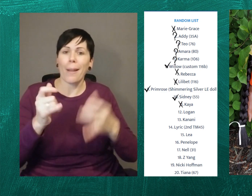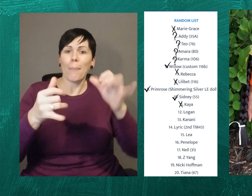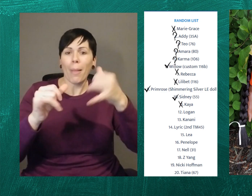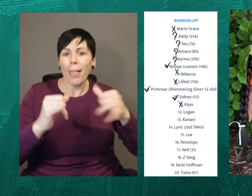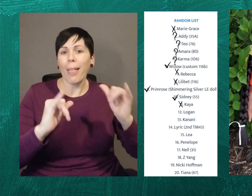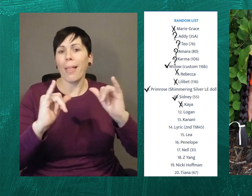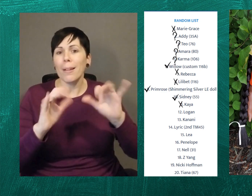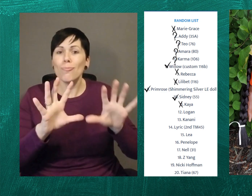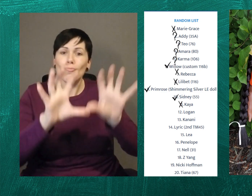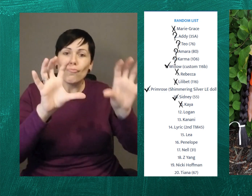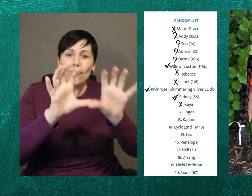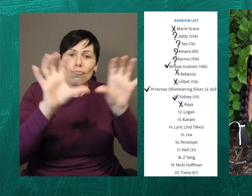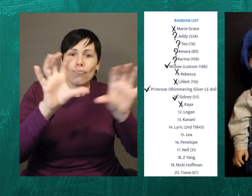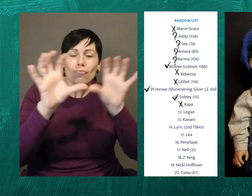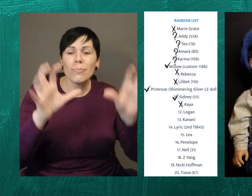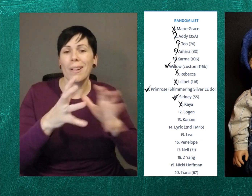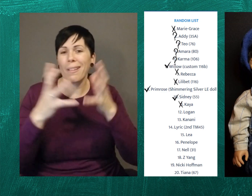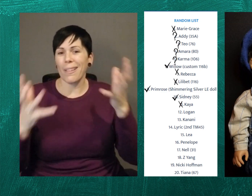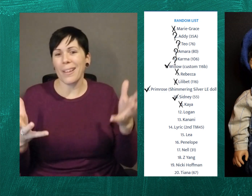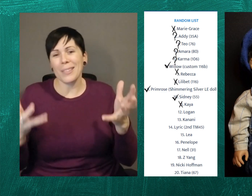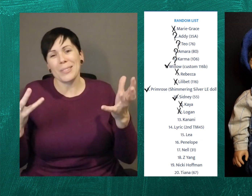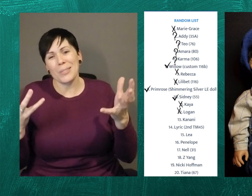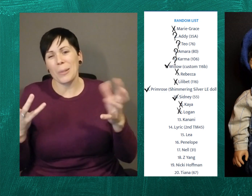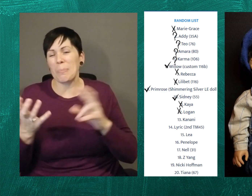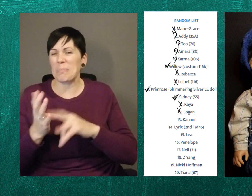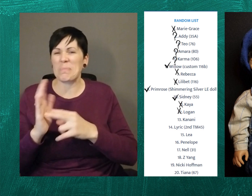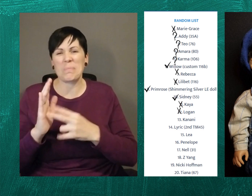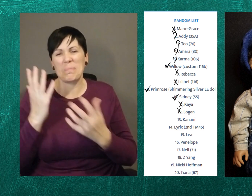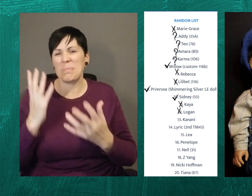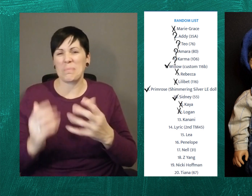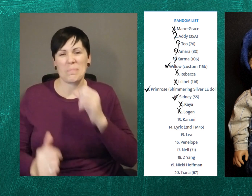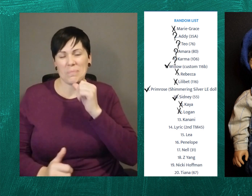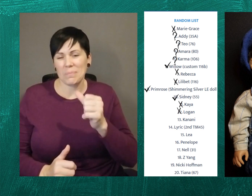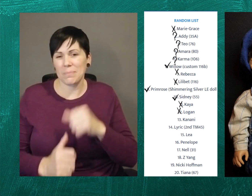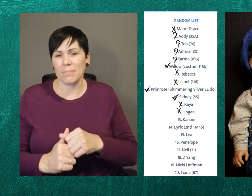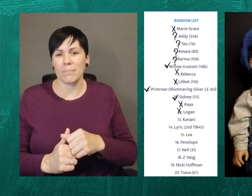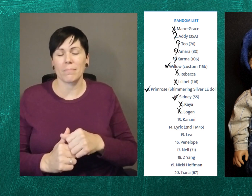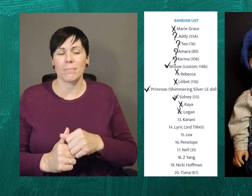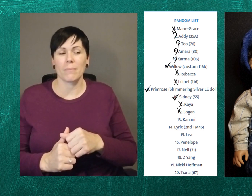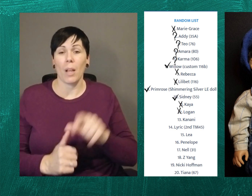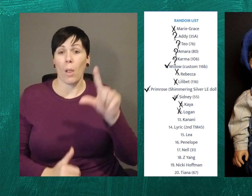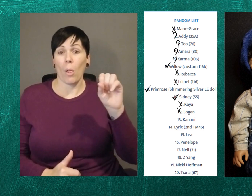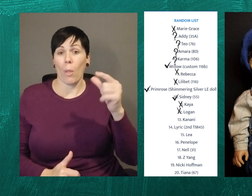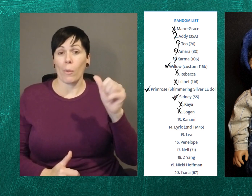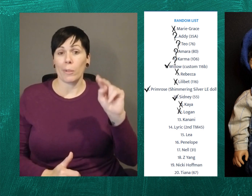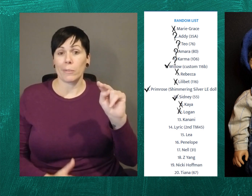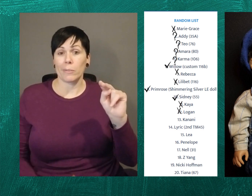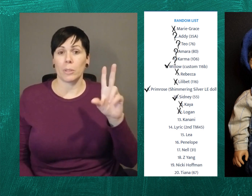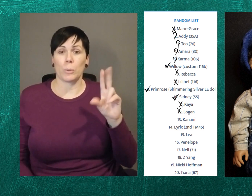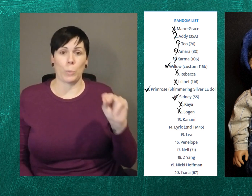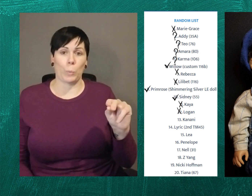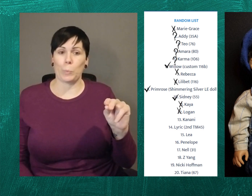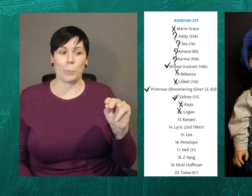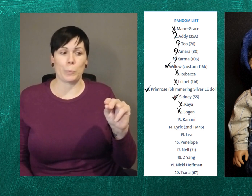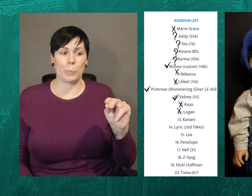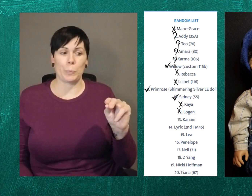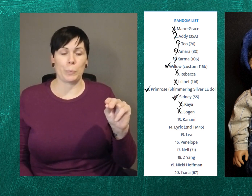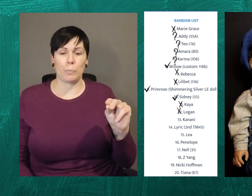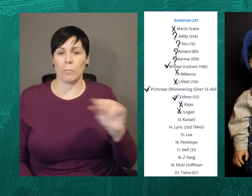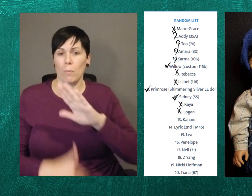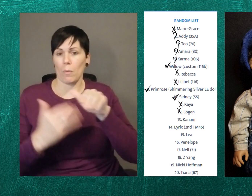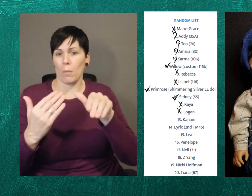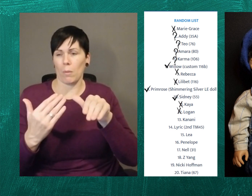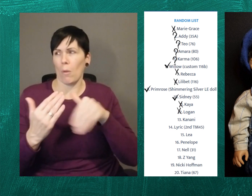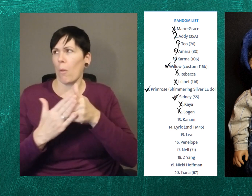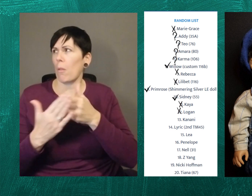20. Logan, no. We switched out his bad eyes for better ones, and I still think he looks a little bit derpy. He's my